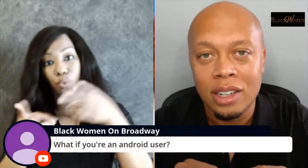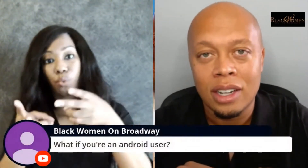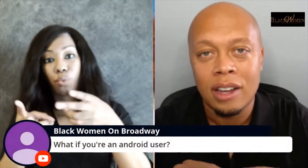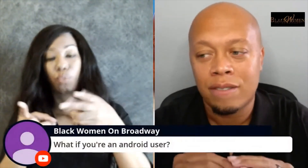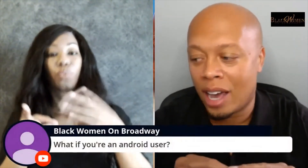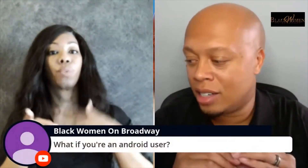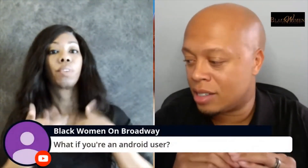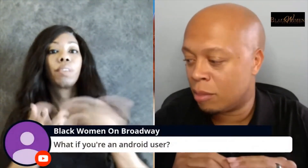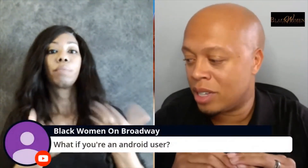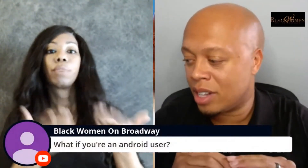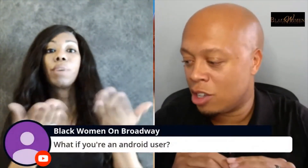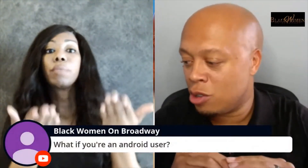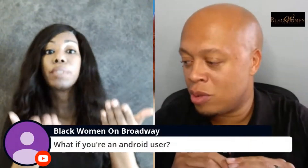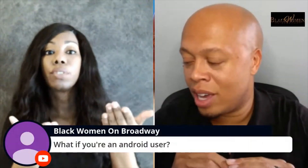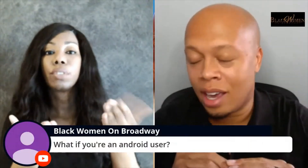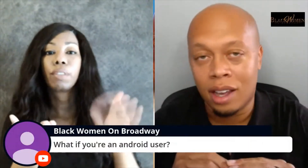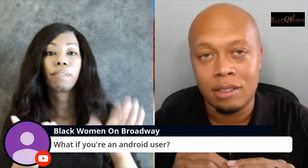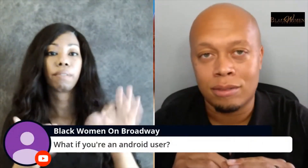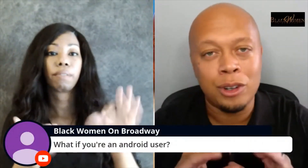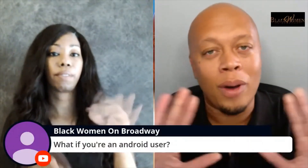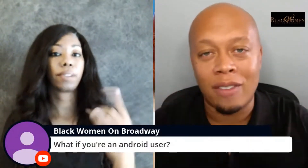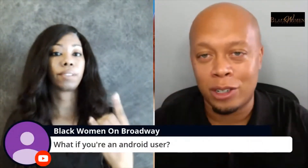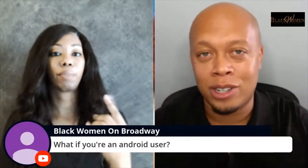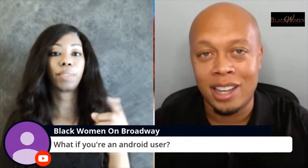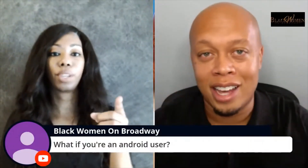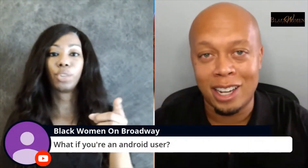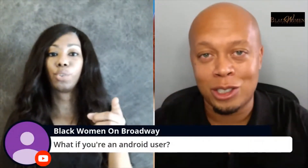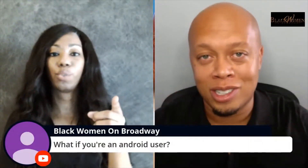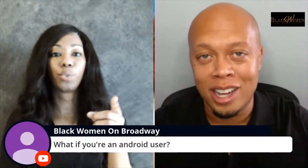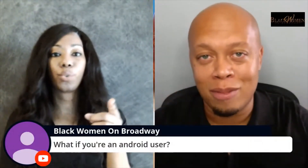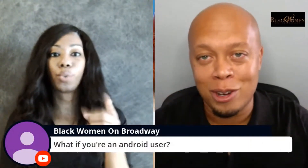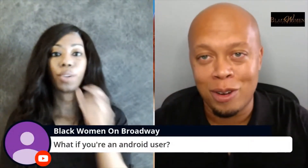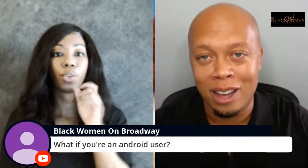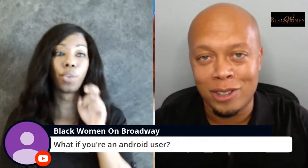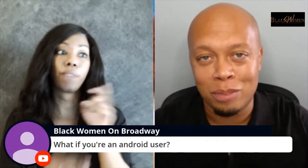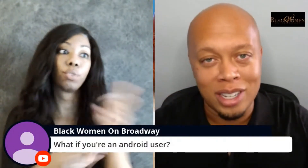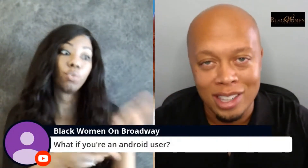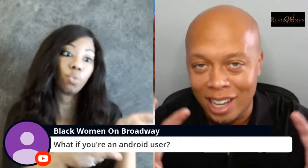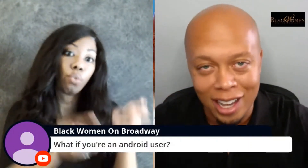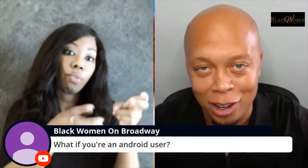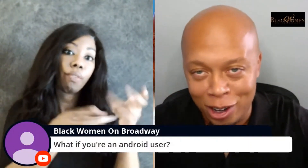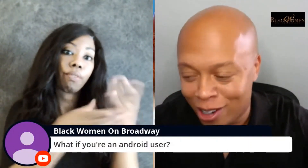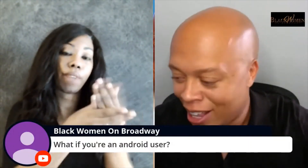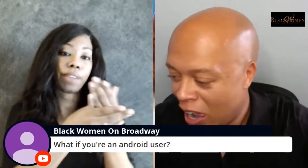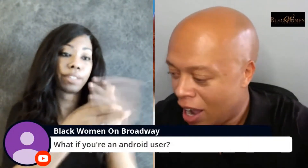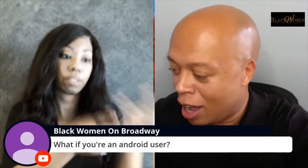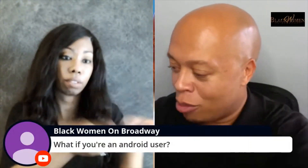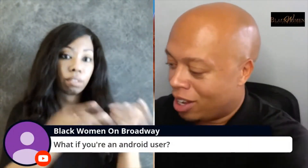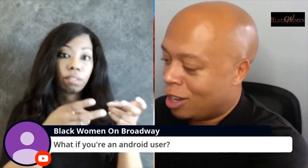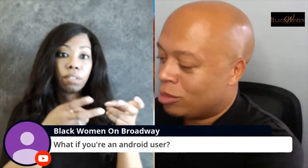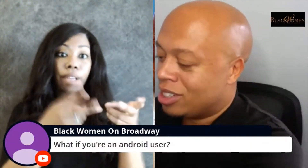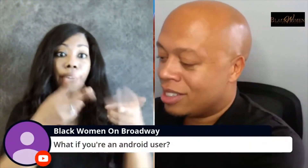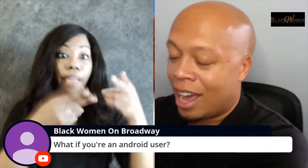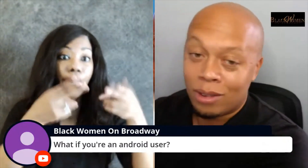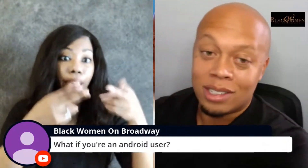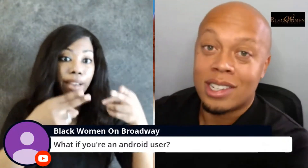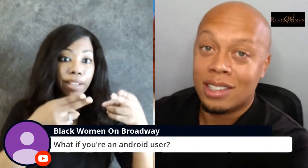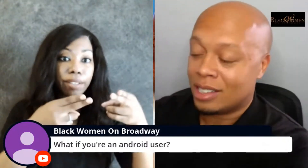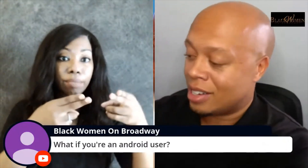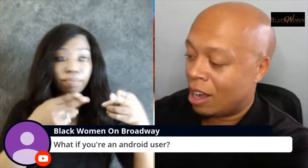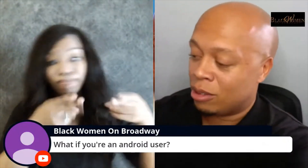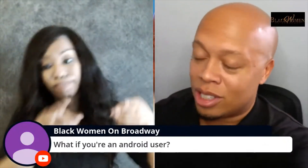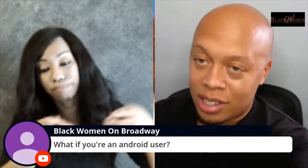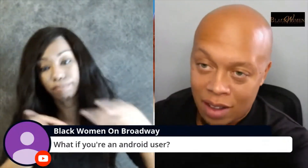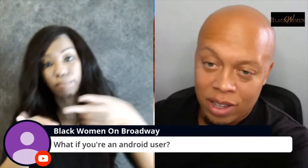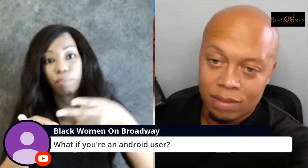recommend finding something that you don't have to take that extra step. You don't have to be the editor when it comes to sound and sync